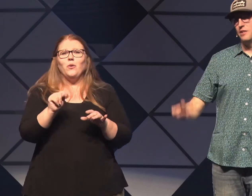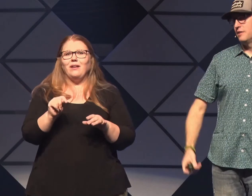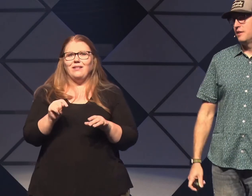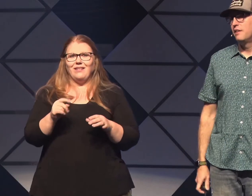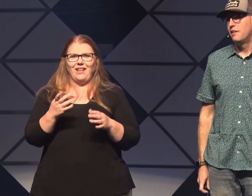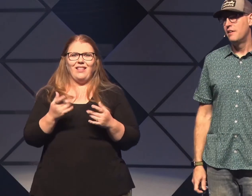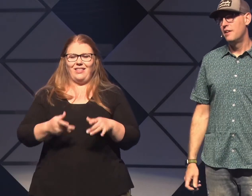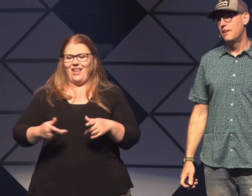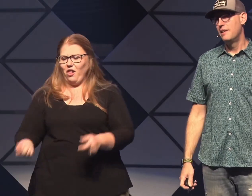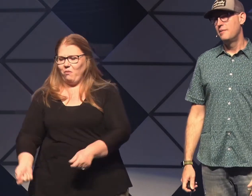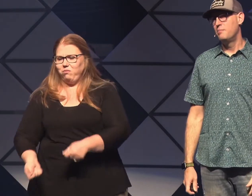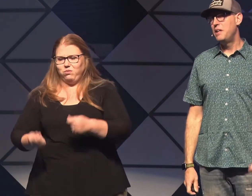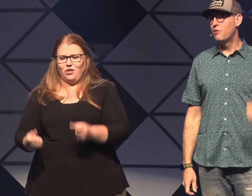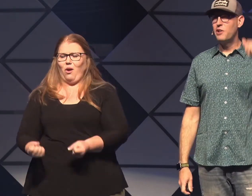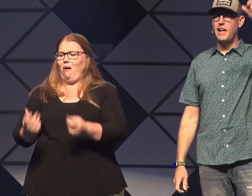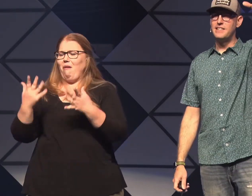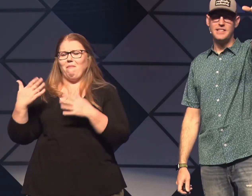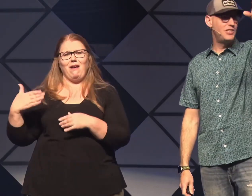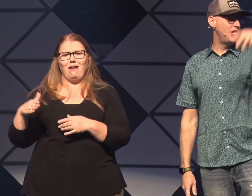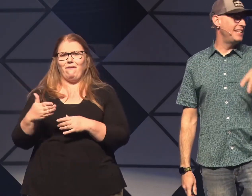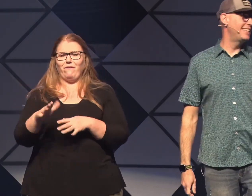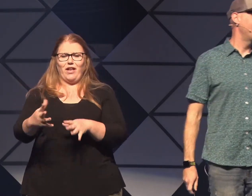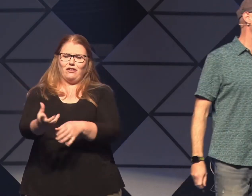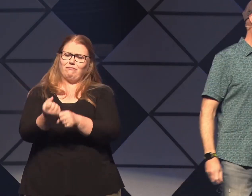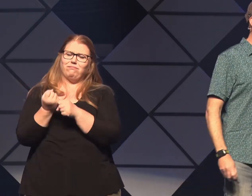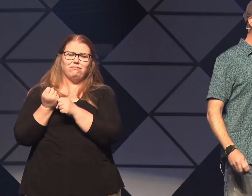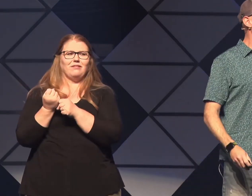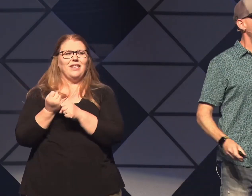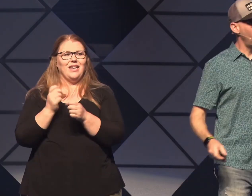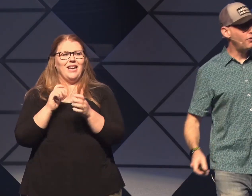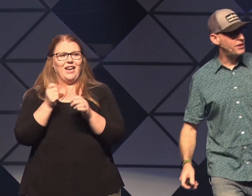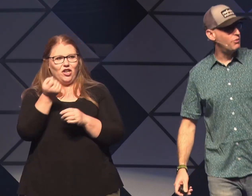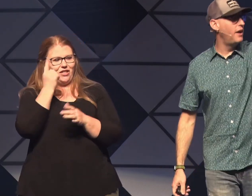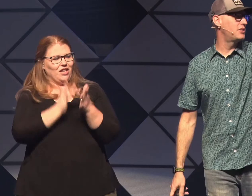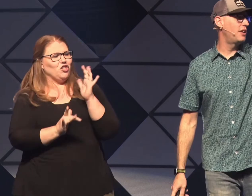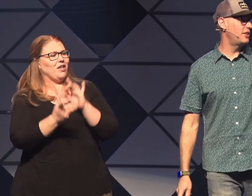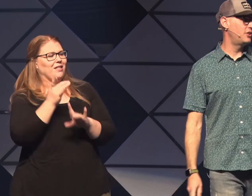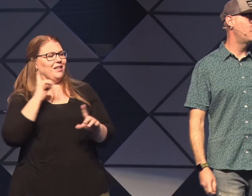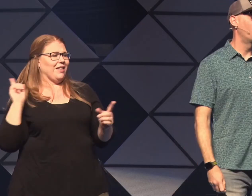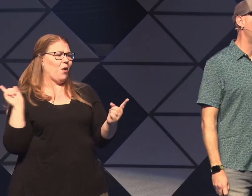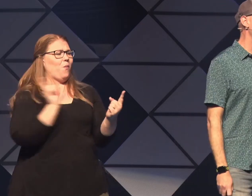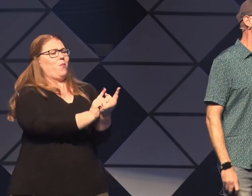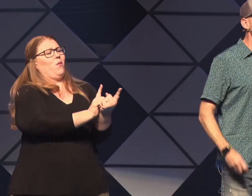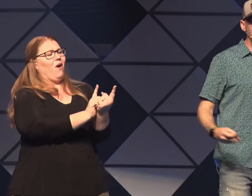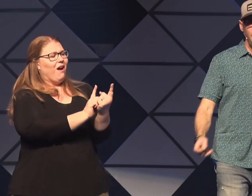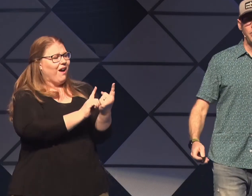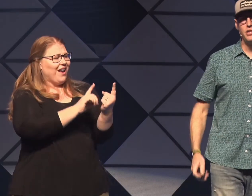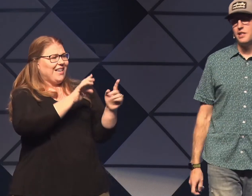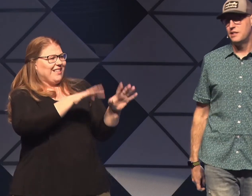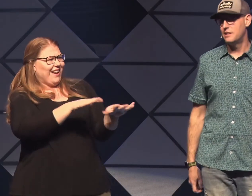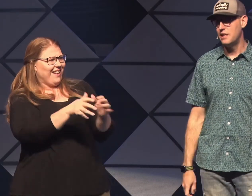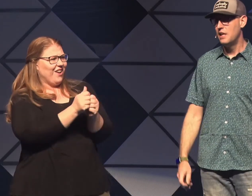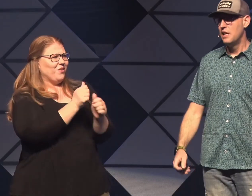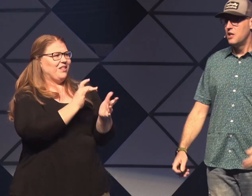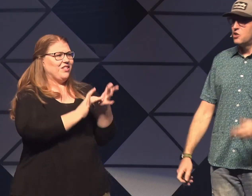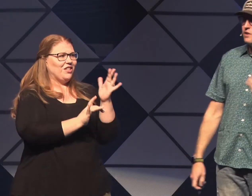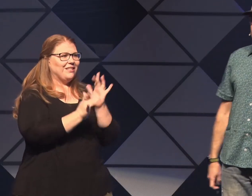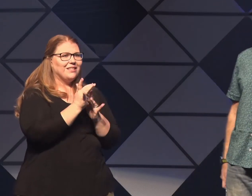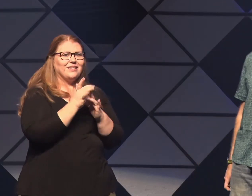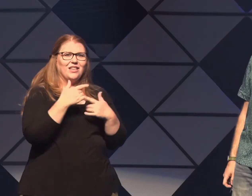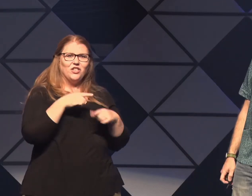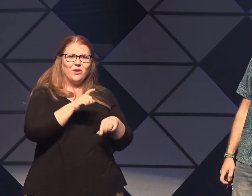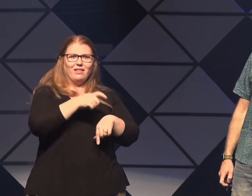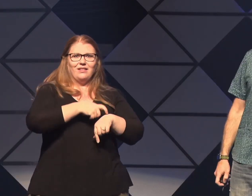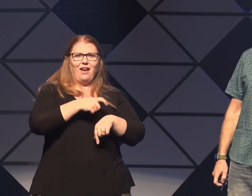fish. And Peter realizes it's Jesus, and he jumps out of the boat, and he runs onto the shore, and he's hanging out with Jesus. And during